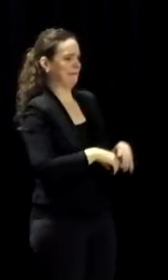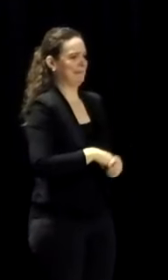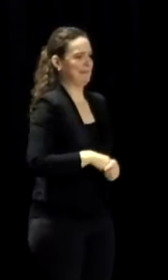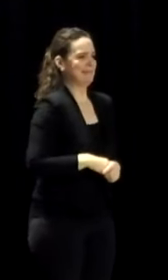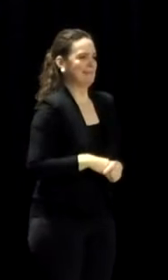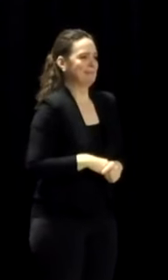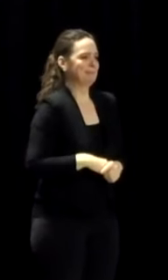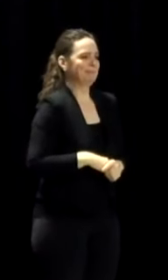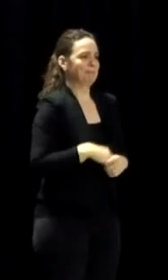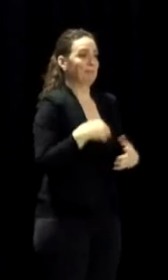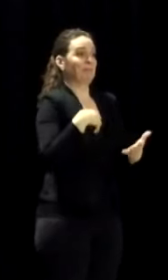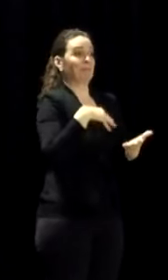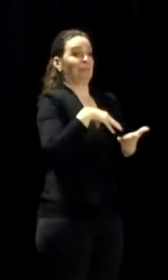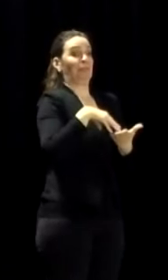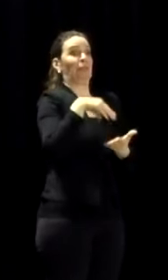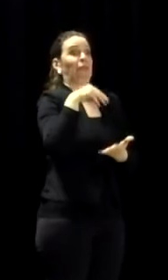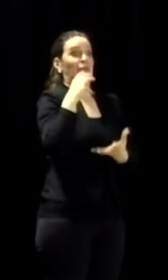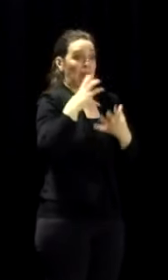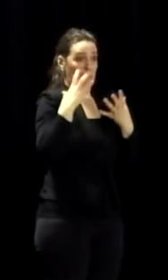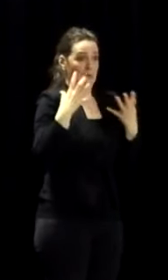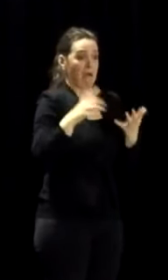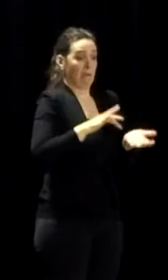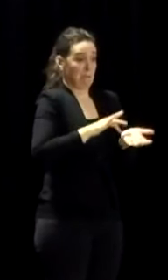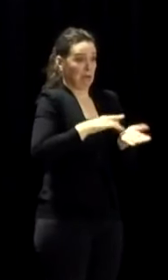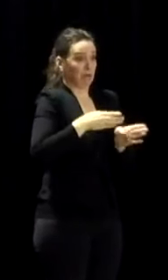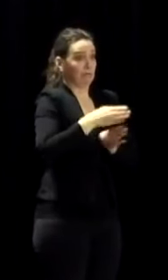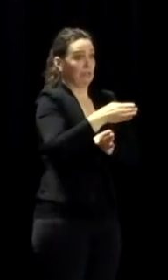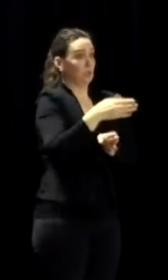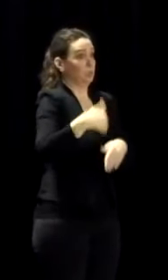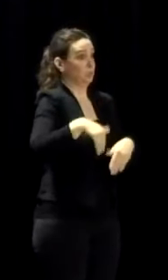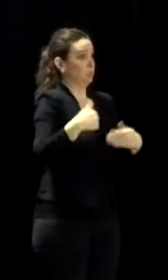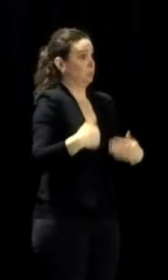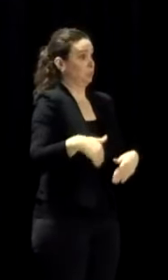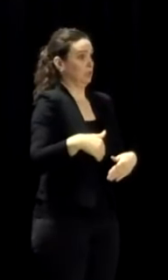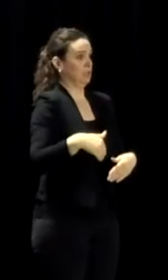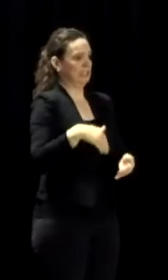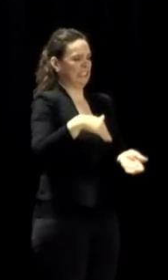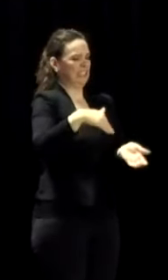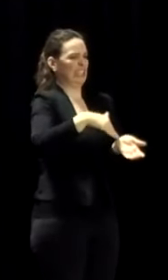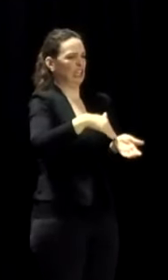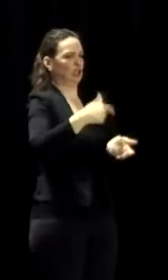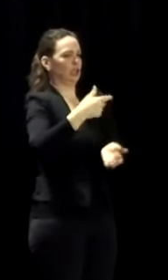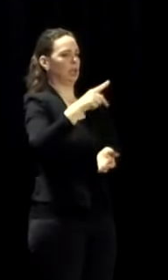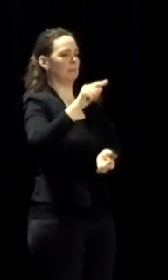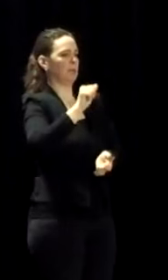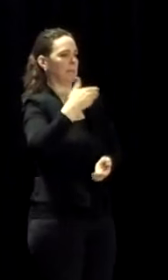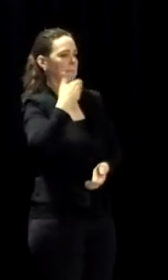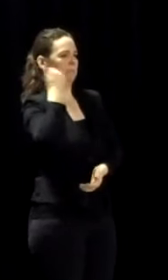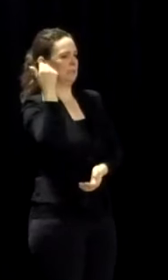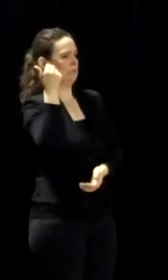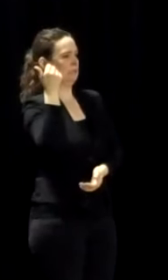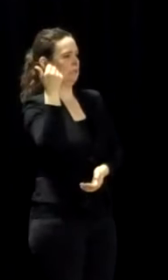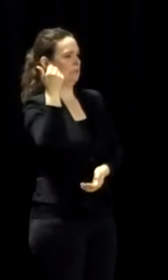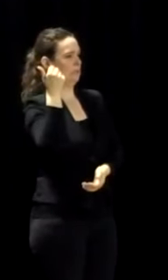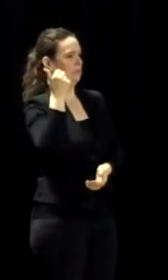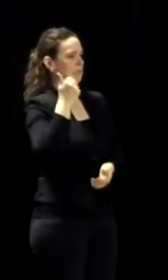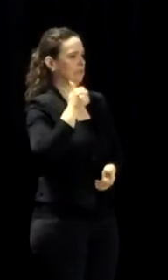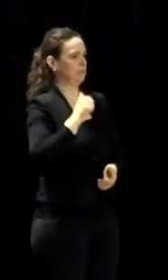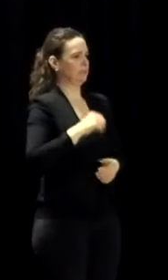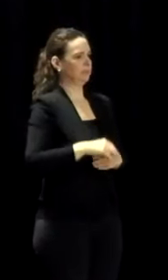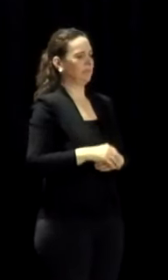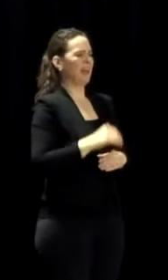few weeks, but Dr. Gupta is going to make that call. So if she wants to email me directly, I will put her in touch with Dr. Gupta